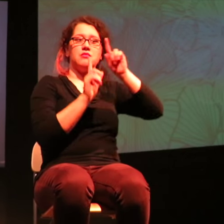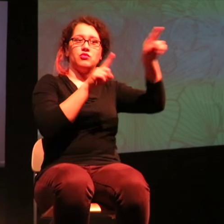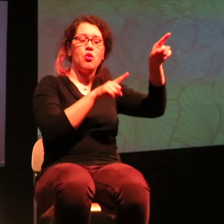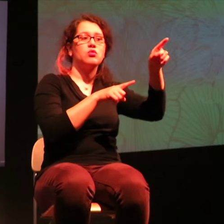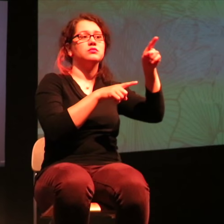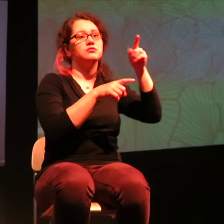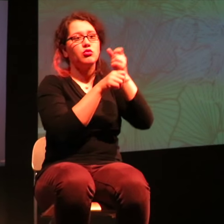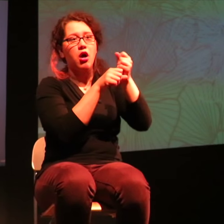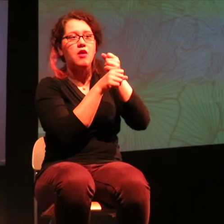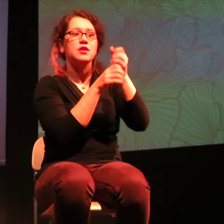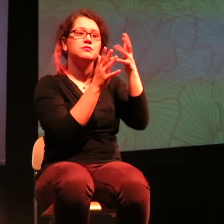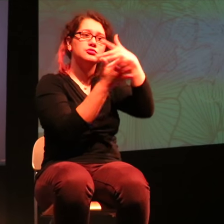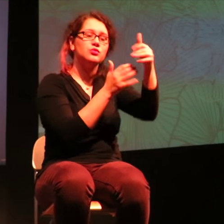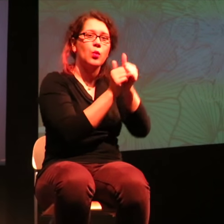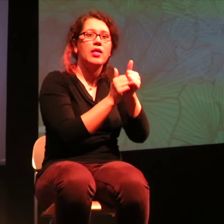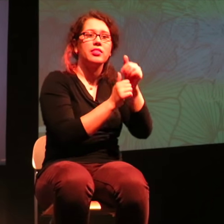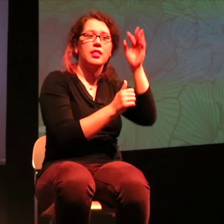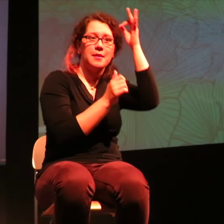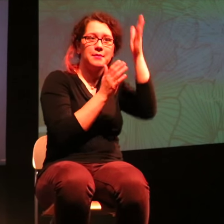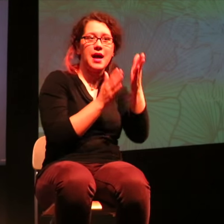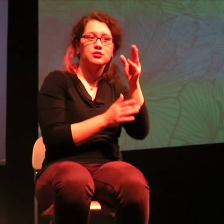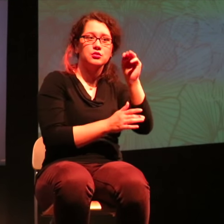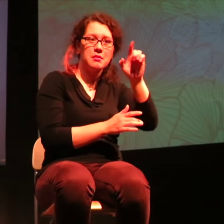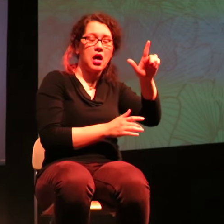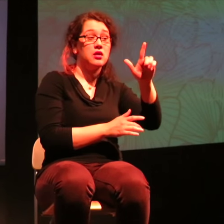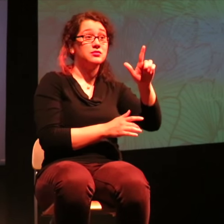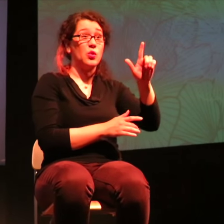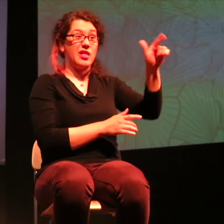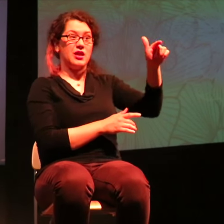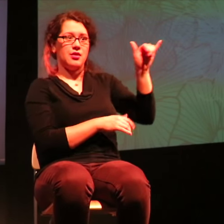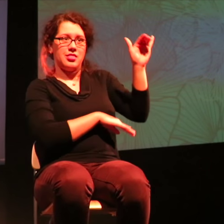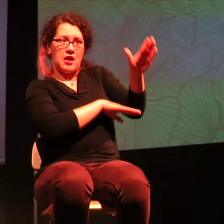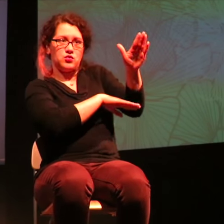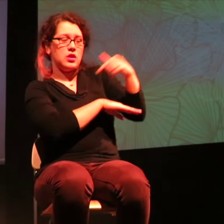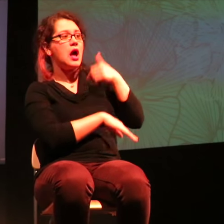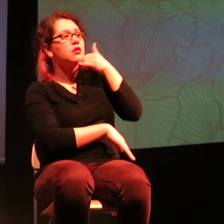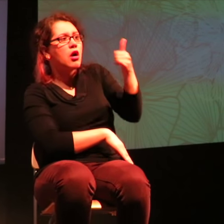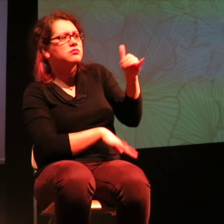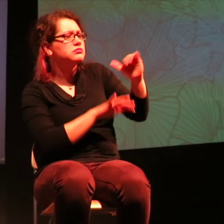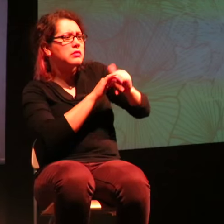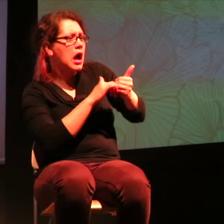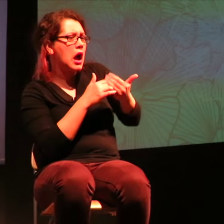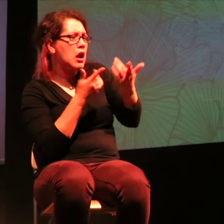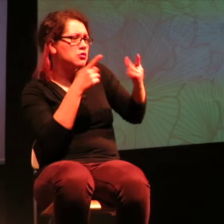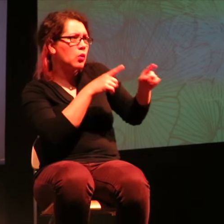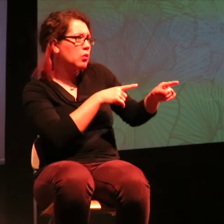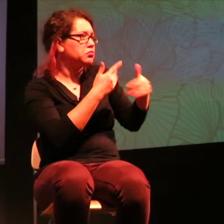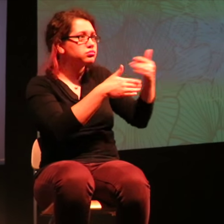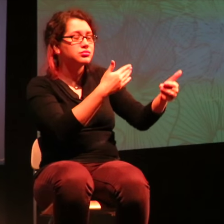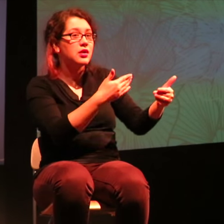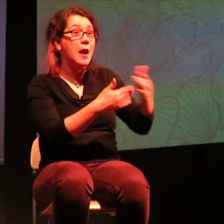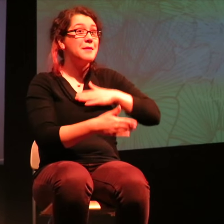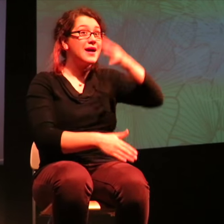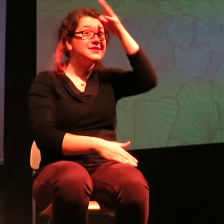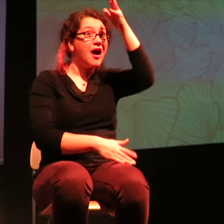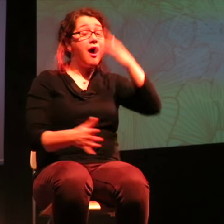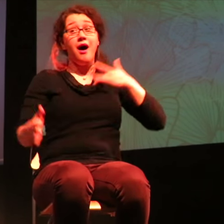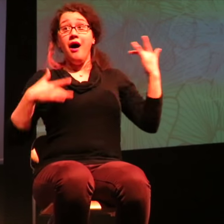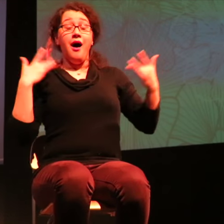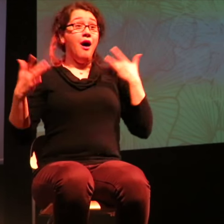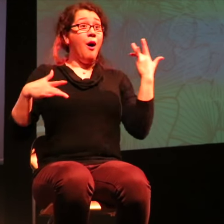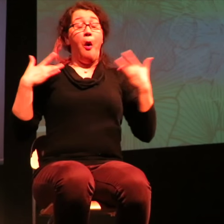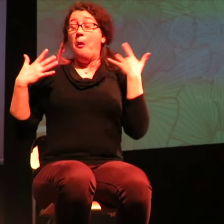so I called that afternoon because I knew that morning he was going out for coffee. And hey, how did it go? And my dad so excitedly